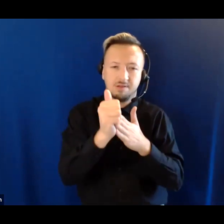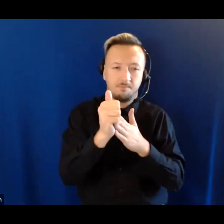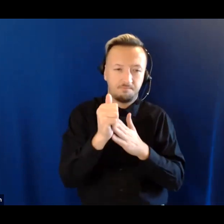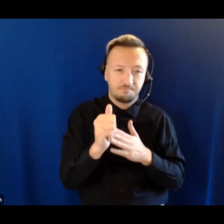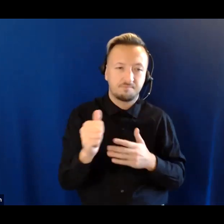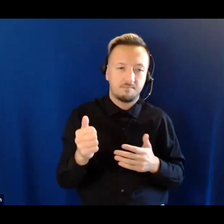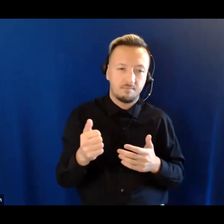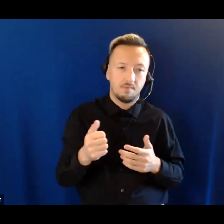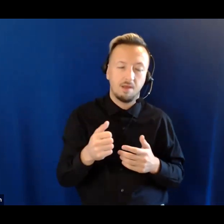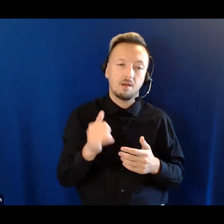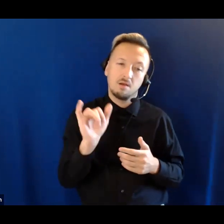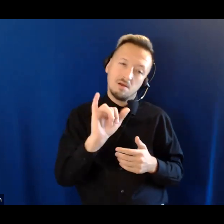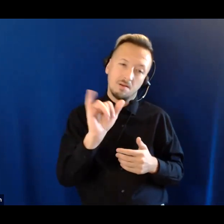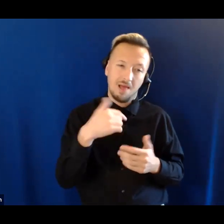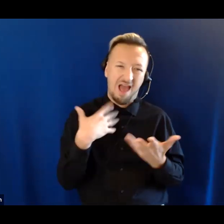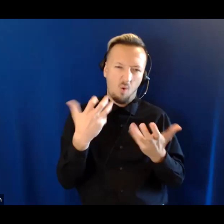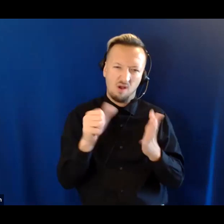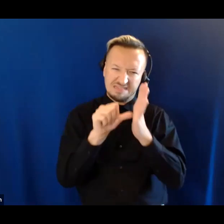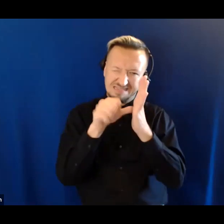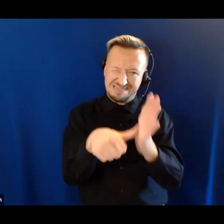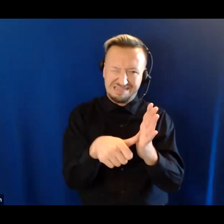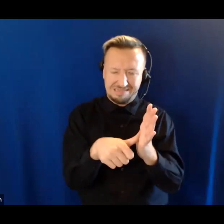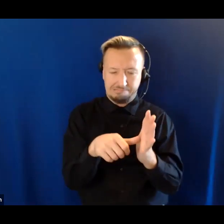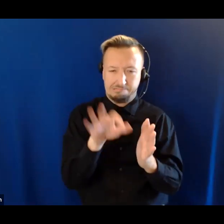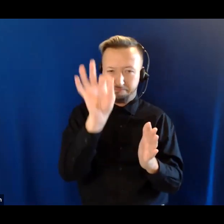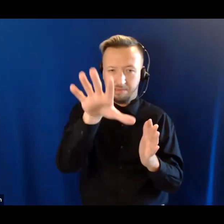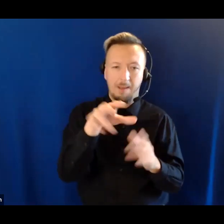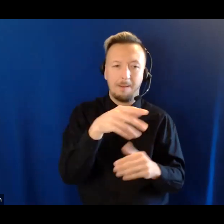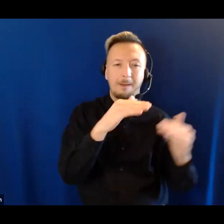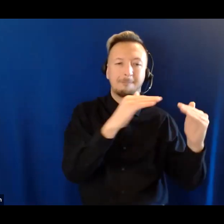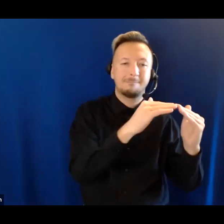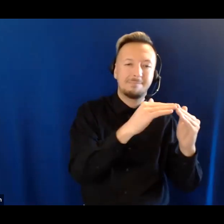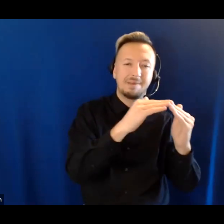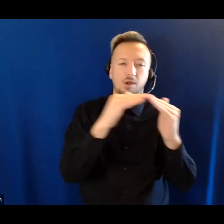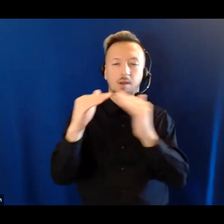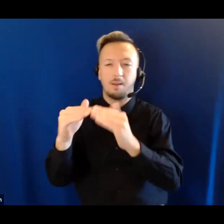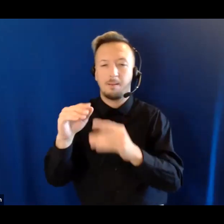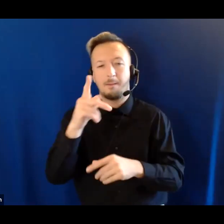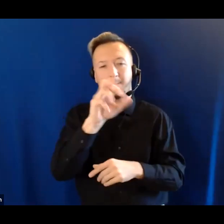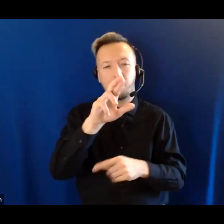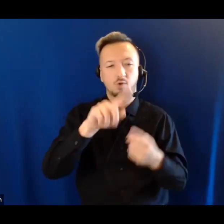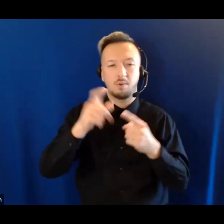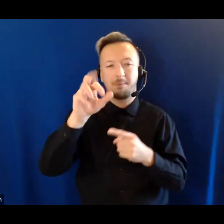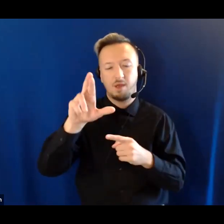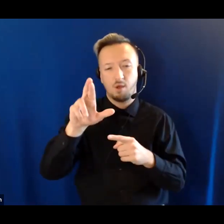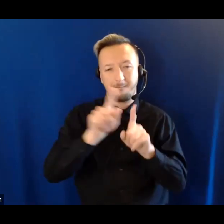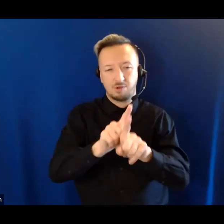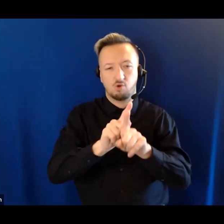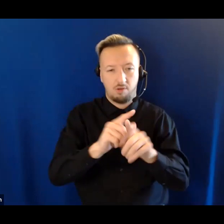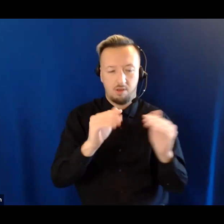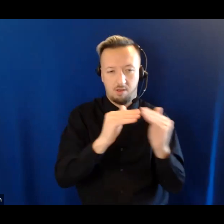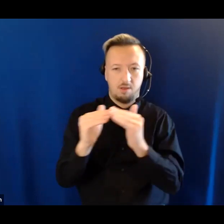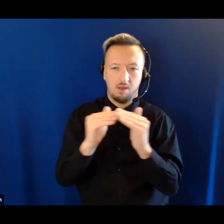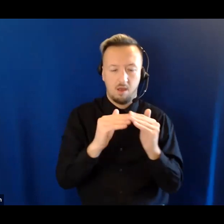really want to plug right now the peer-to-peer mentoring program through April, because that was something that I took advantage of when I first came